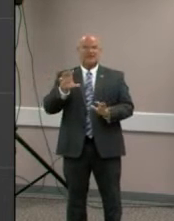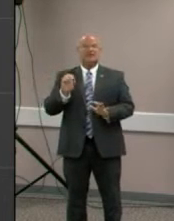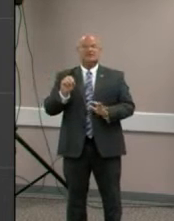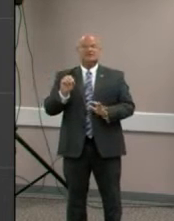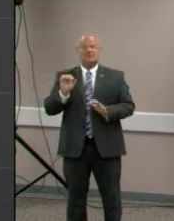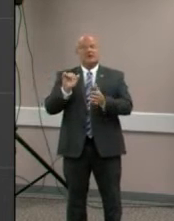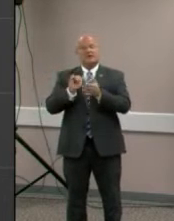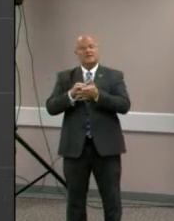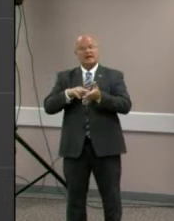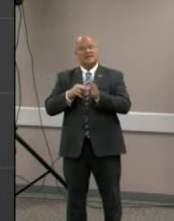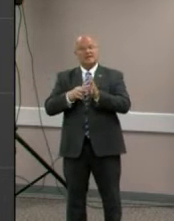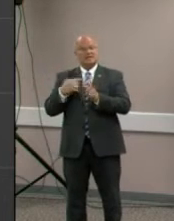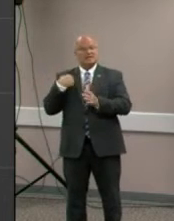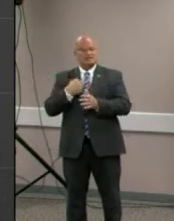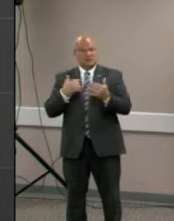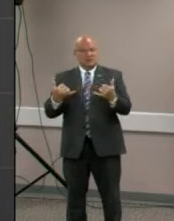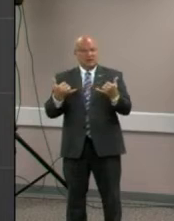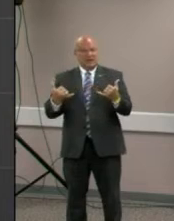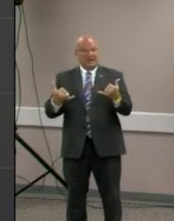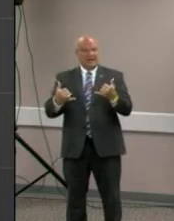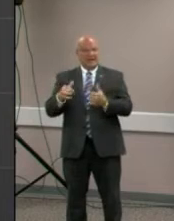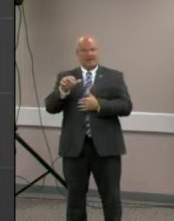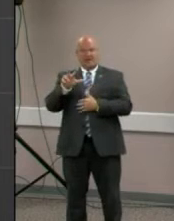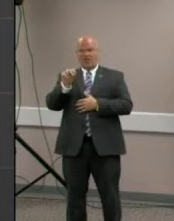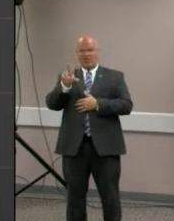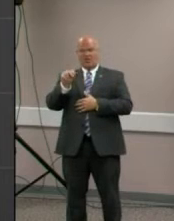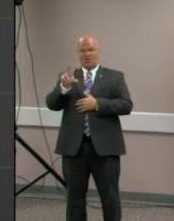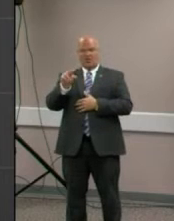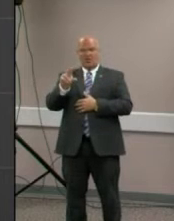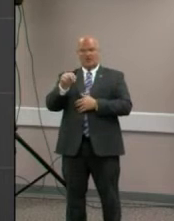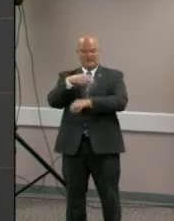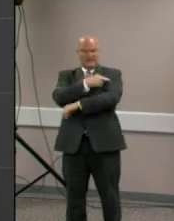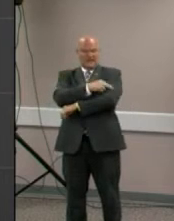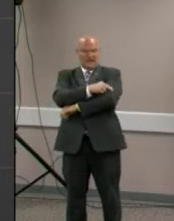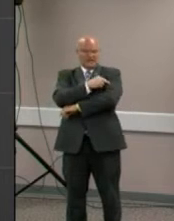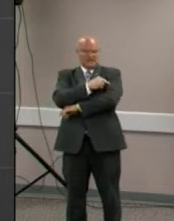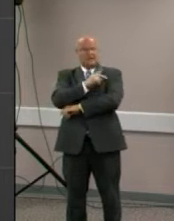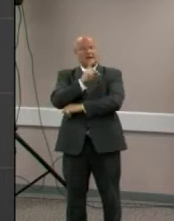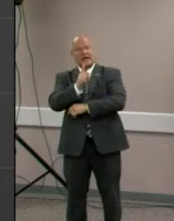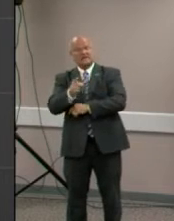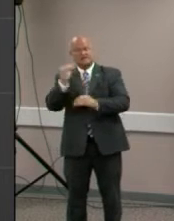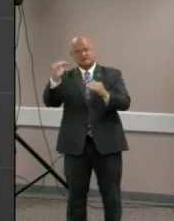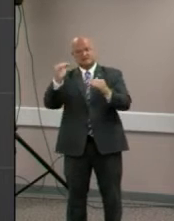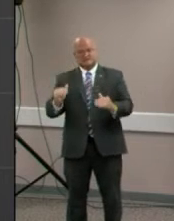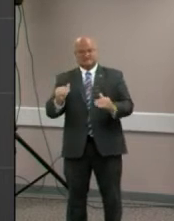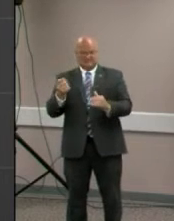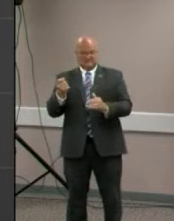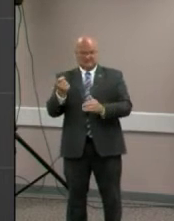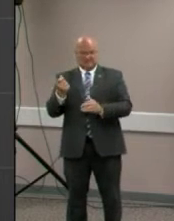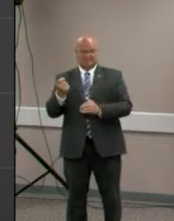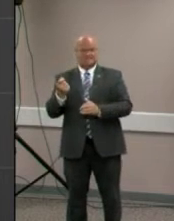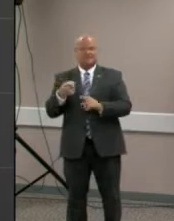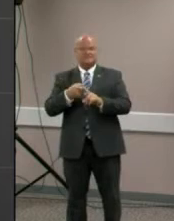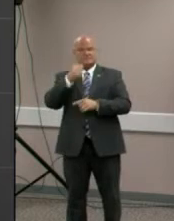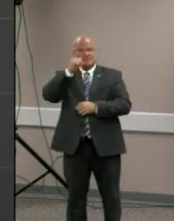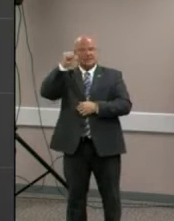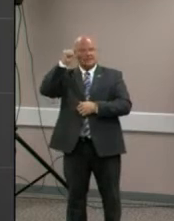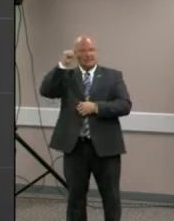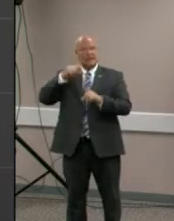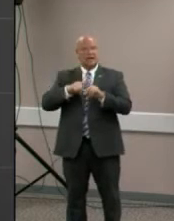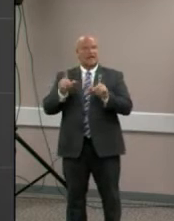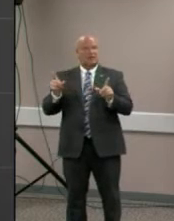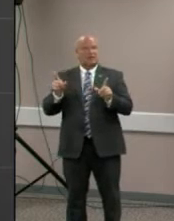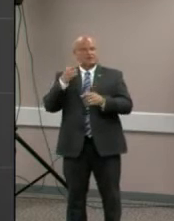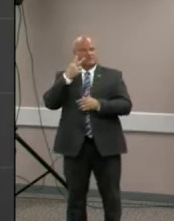so that means we're right now at a 30 that's hospitalized. Actually, it's a little bit down from that from yesterday,